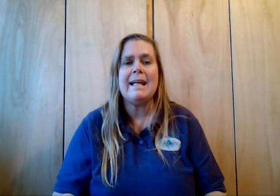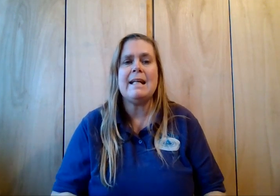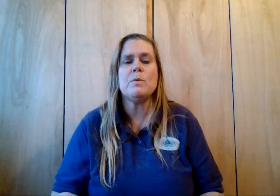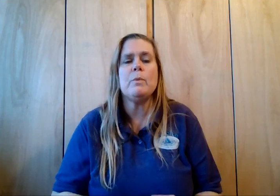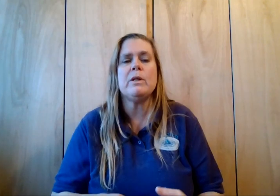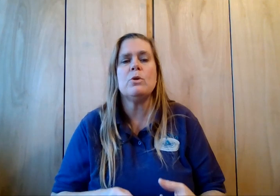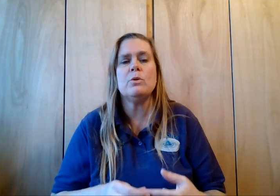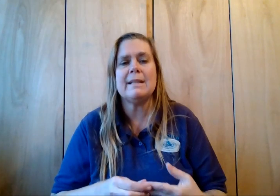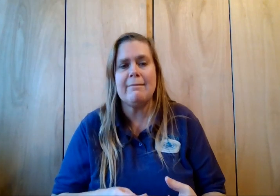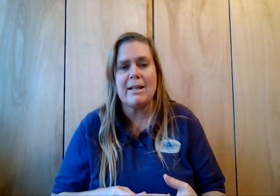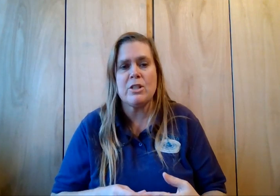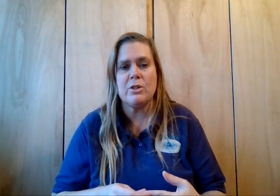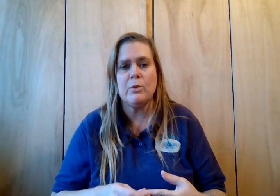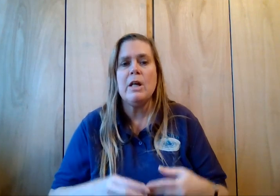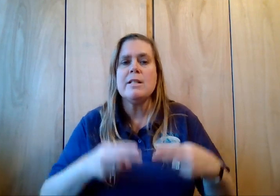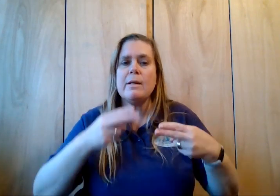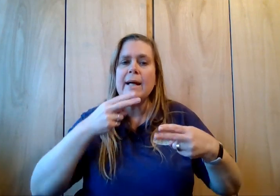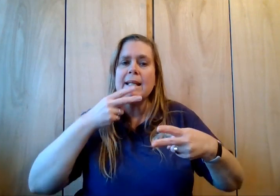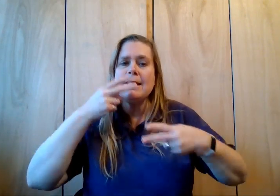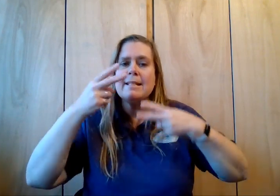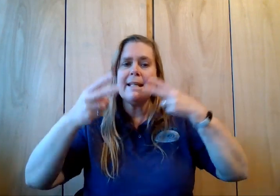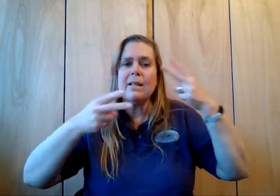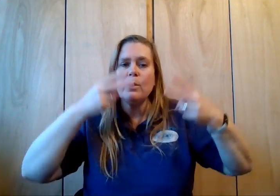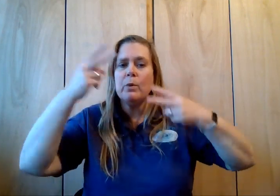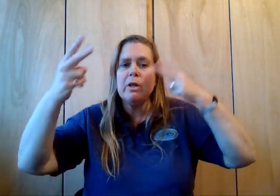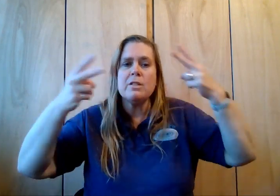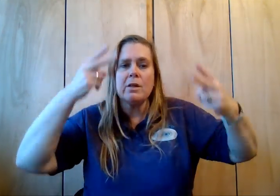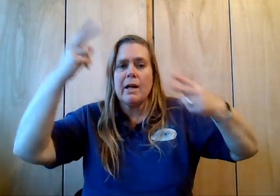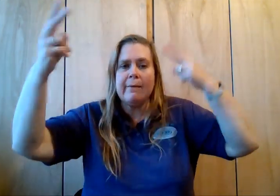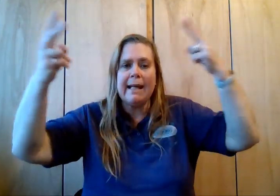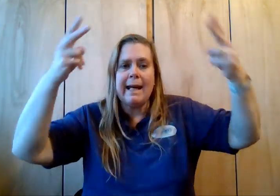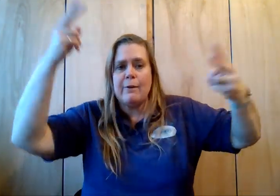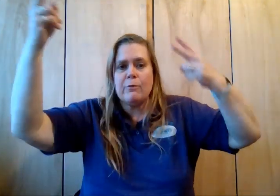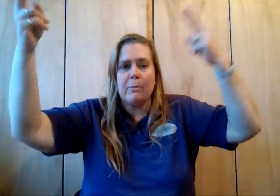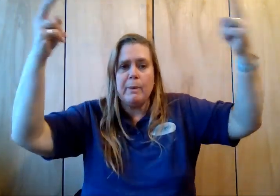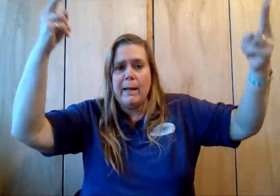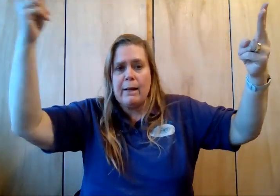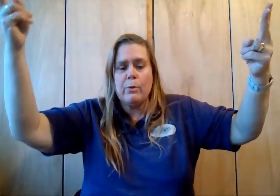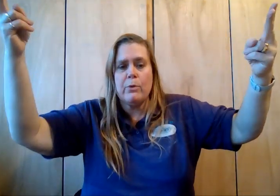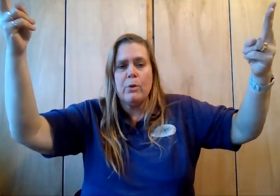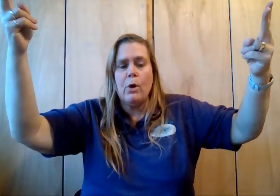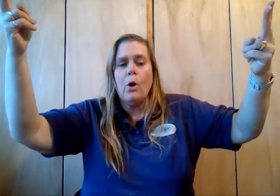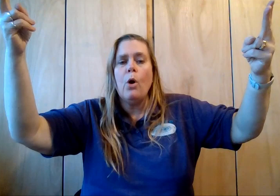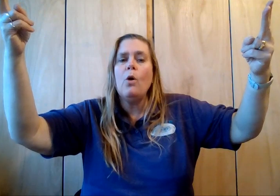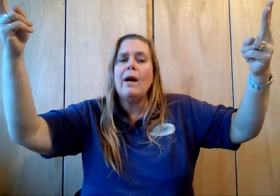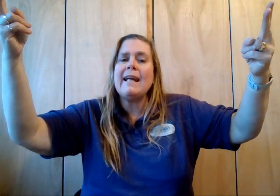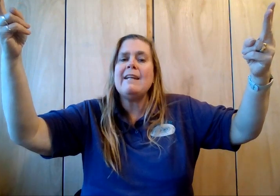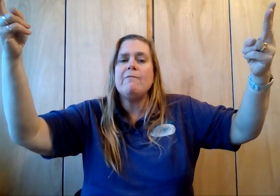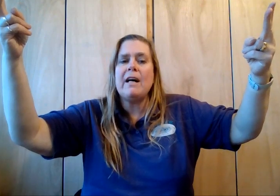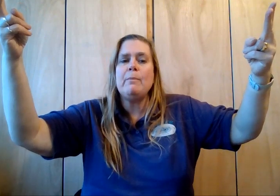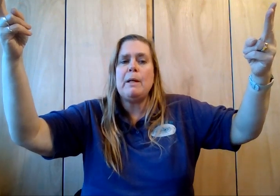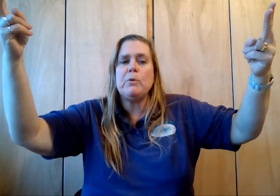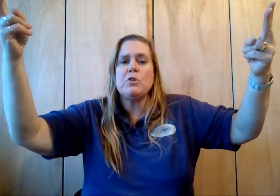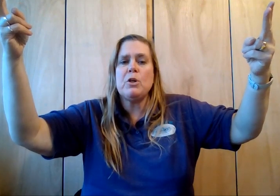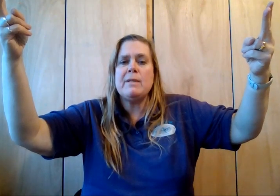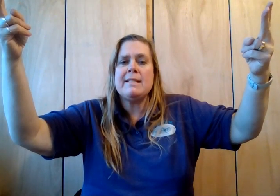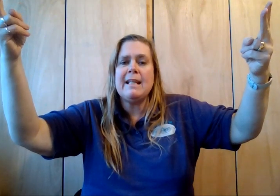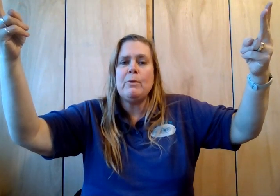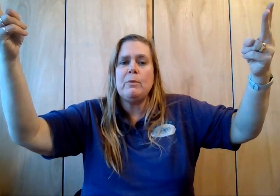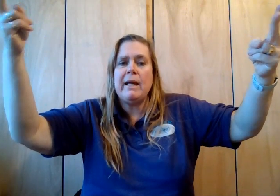we call directional. So I can sing and the words are going out from my mouth, or I can invite people to come and sing with me and I